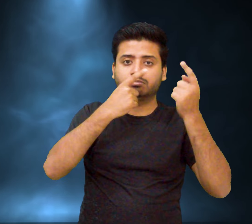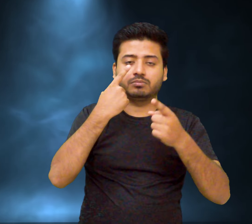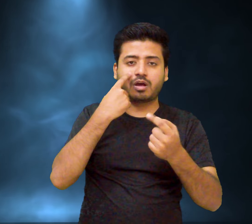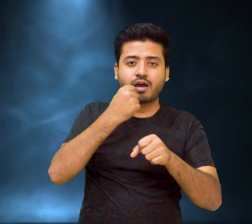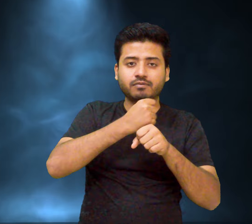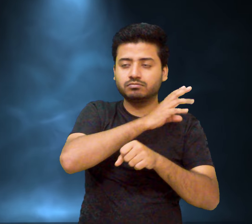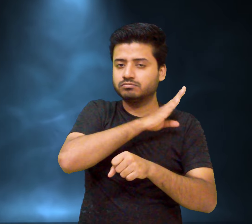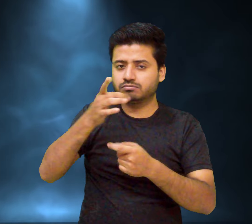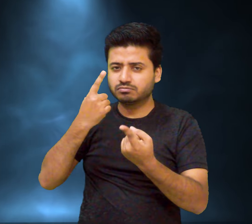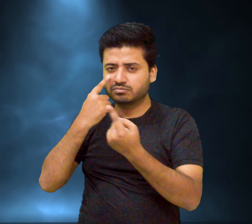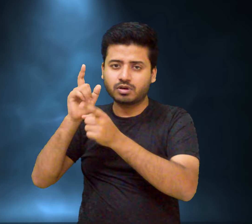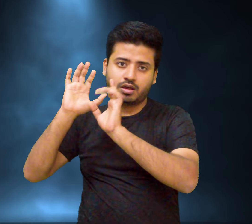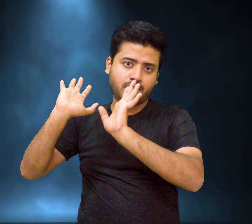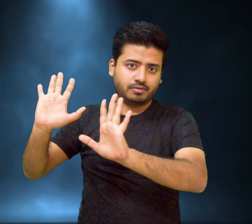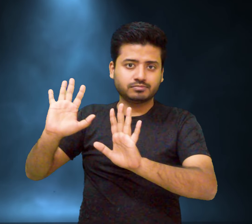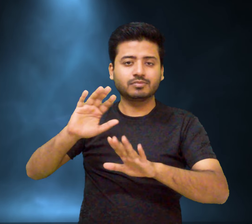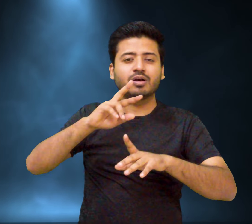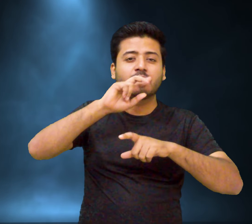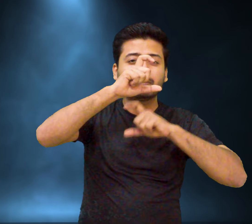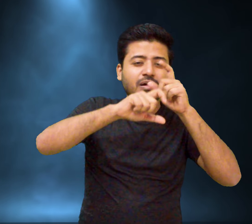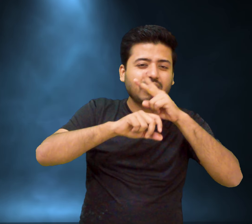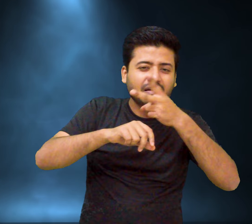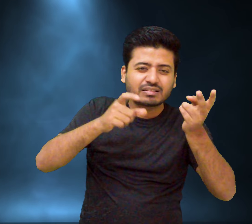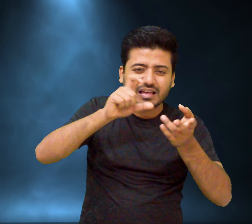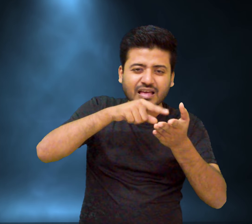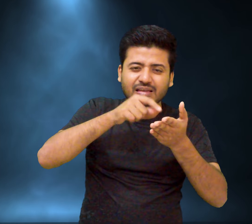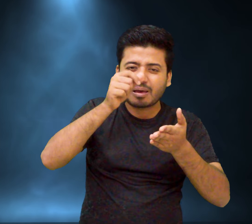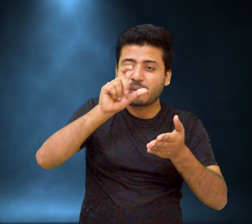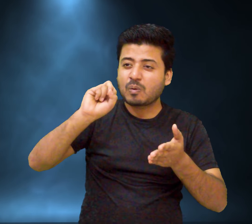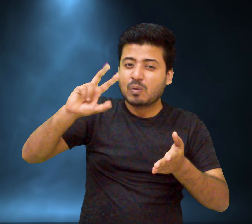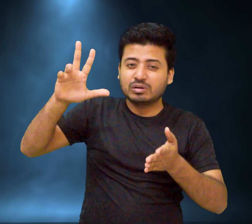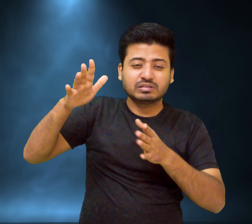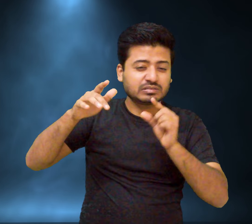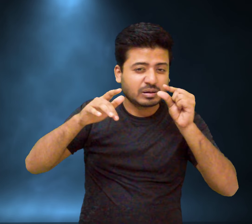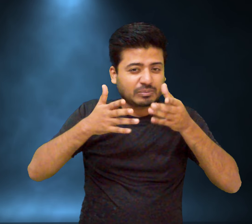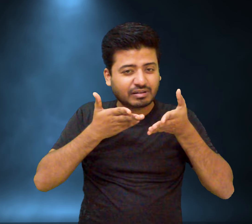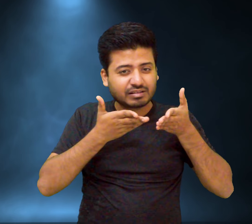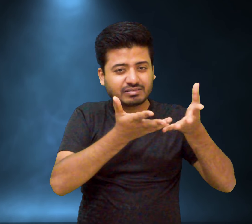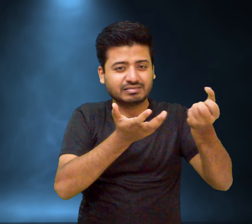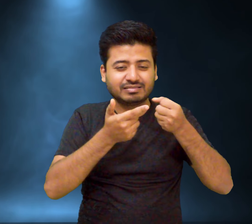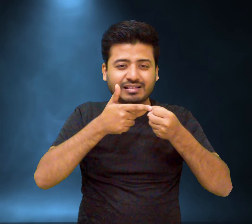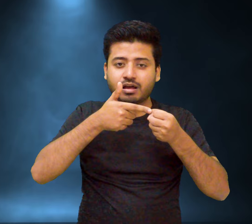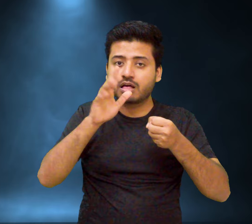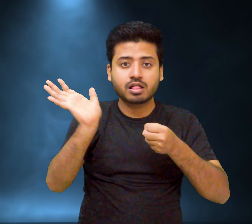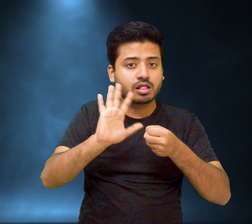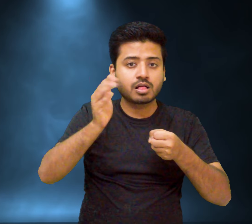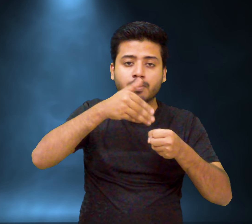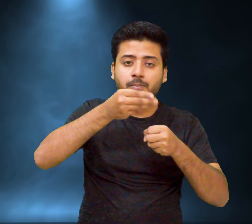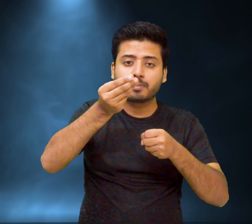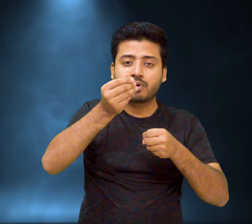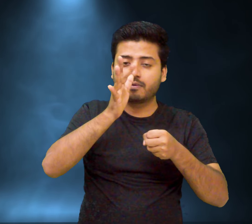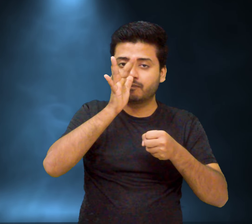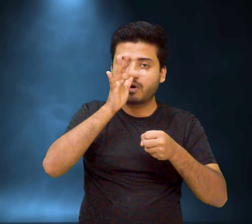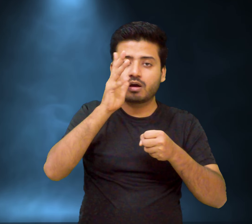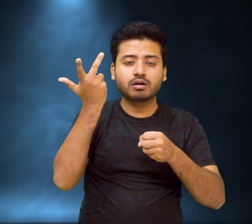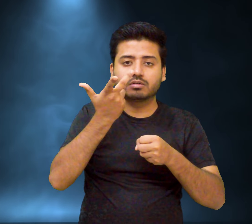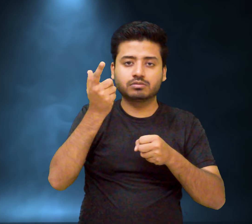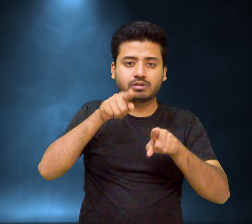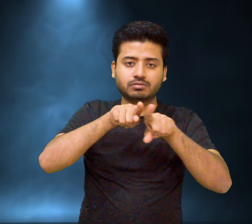on your tongue. Reel. Pure black pepper has a fine, consistent texture and a distinctive pungent, spicy taste. Fake.